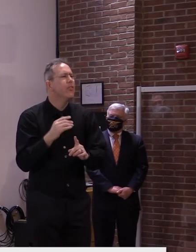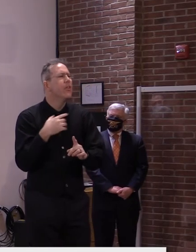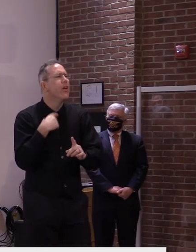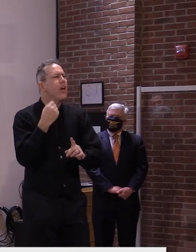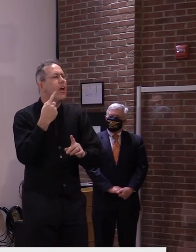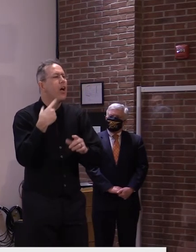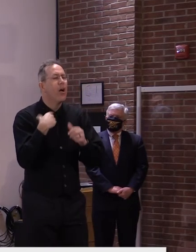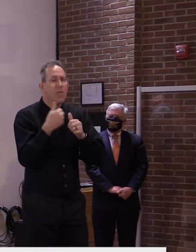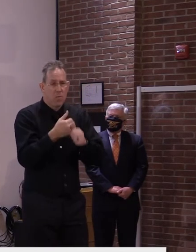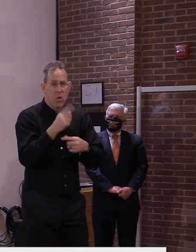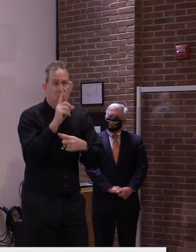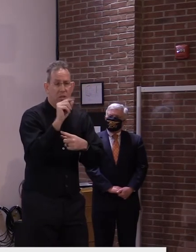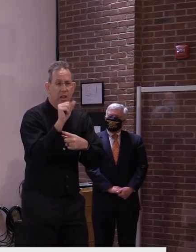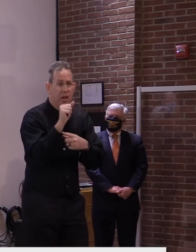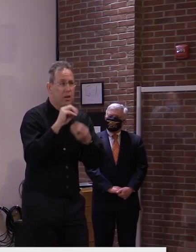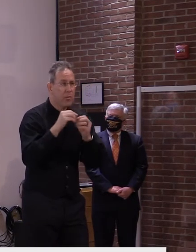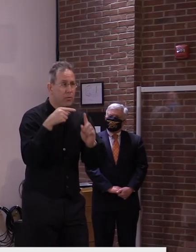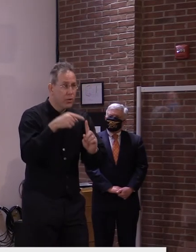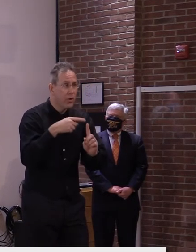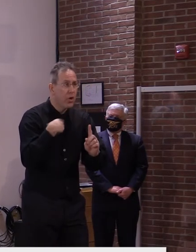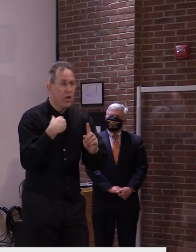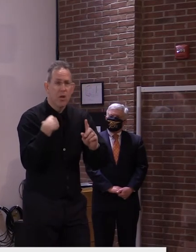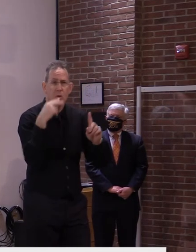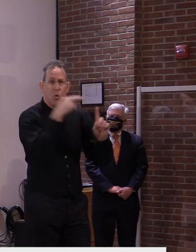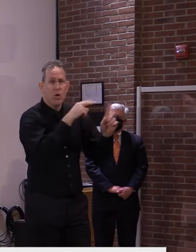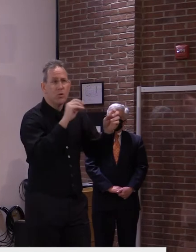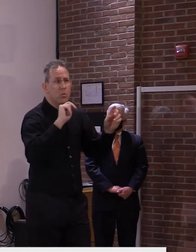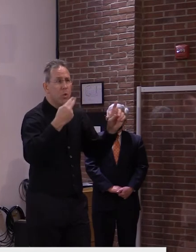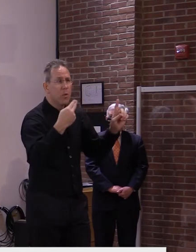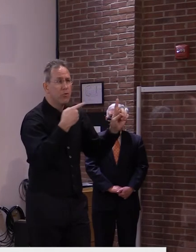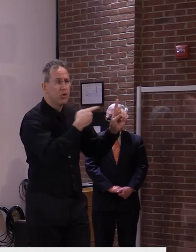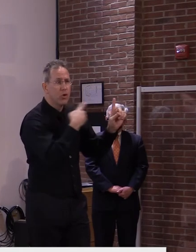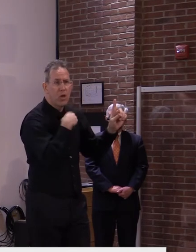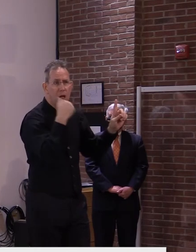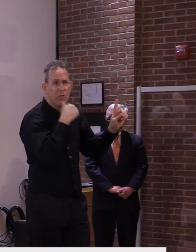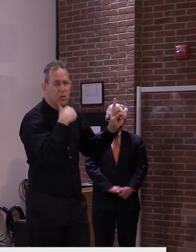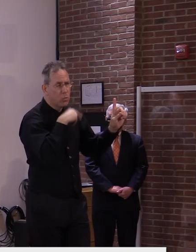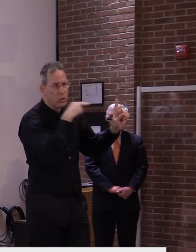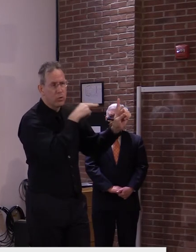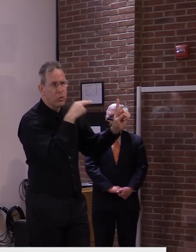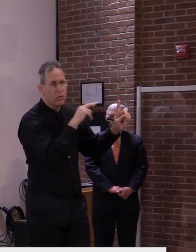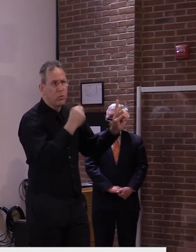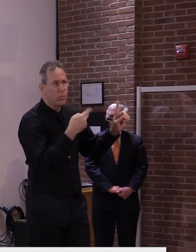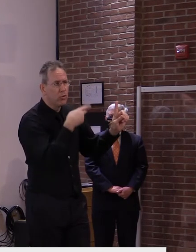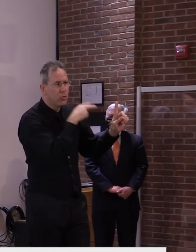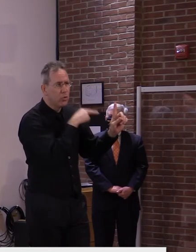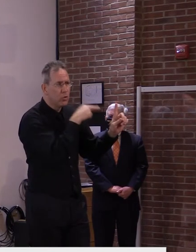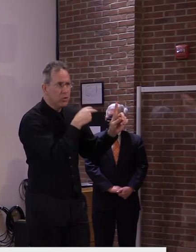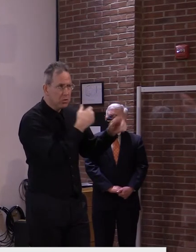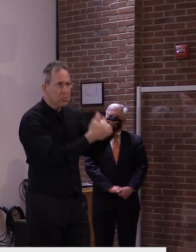but I watch their numbers every single day. They have upwards to